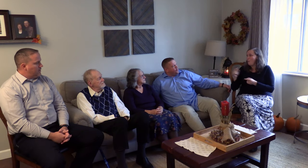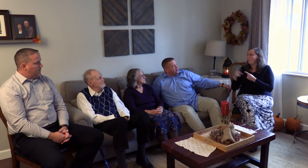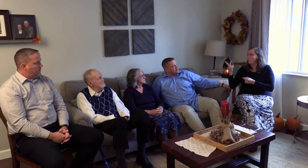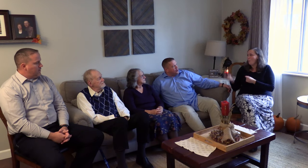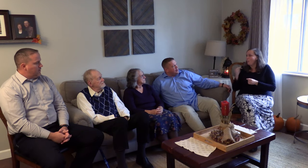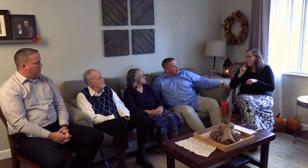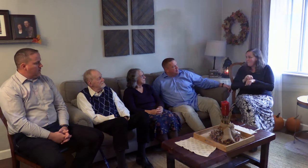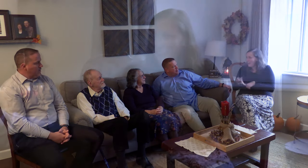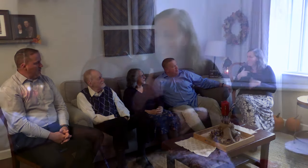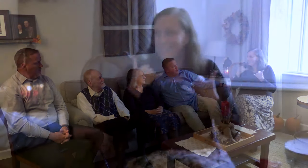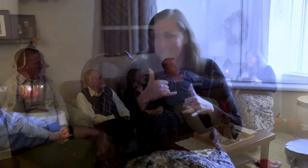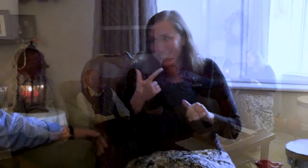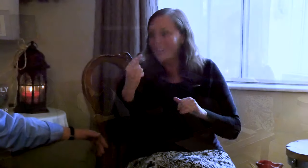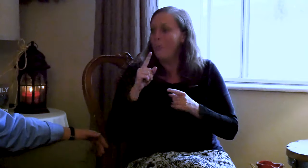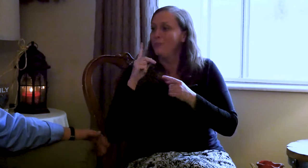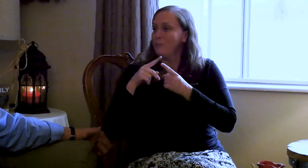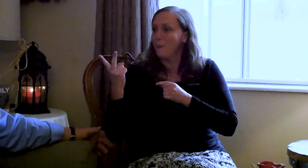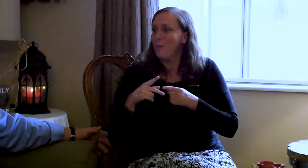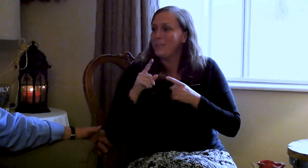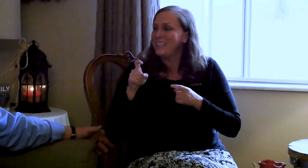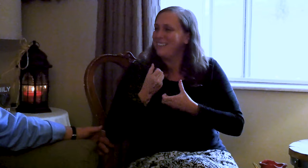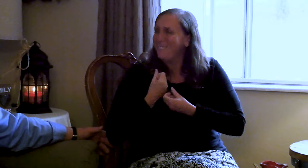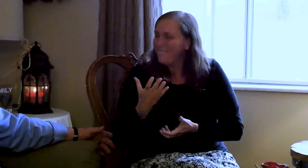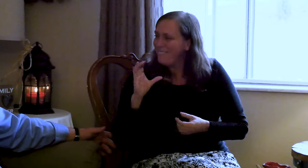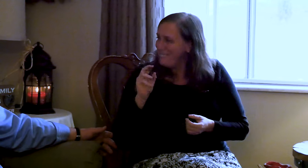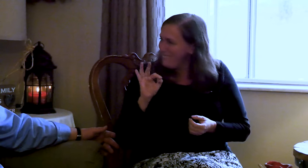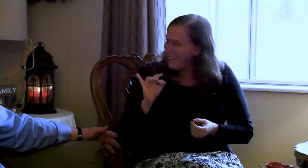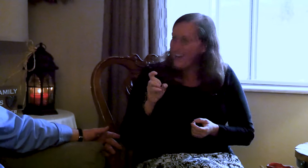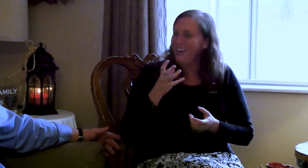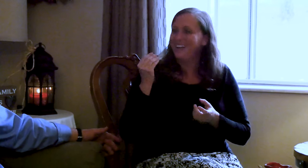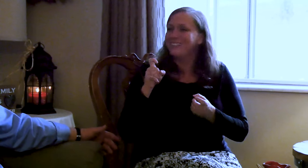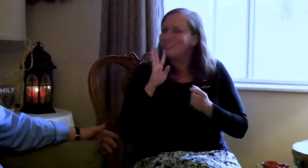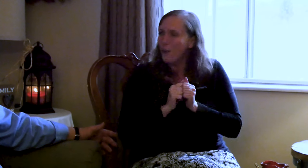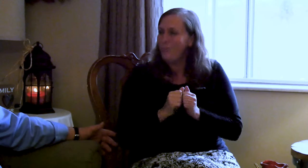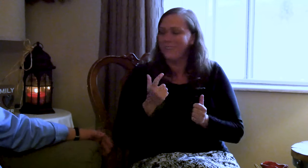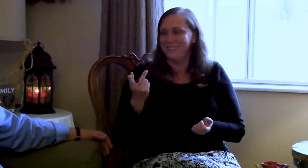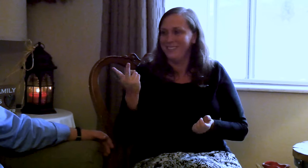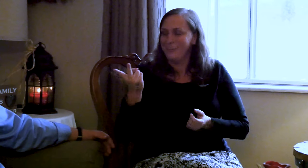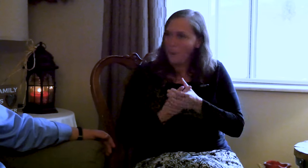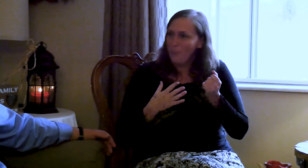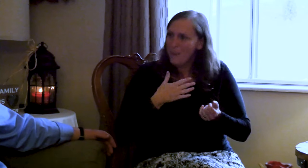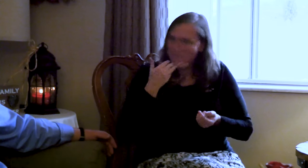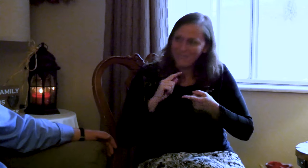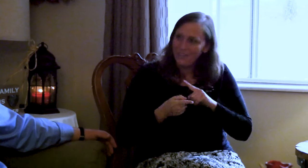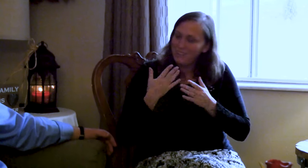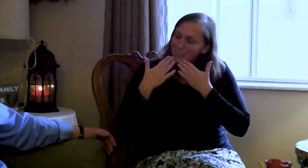40 years old and my brother nick's right what do mom and dad think about this situation and that situation and i still go to them and when i need to confide in them they're just